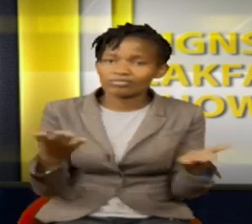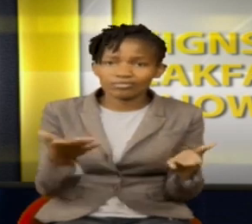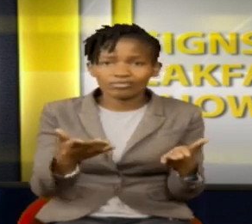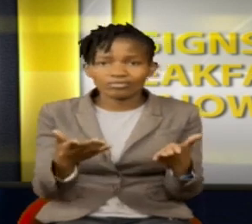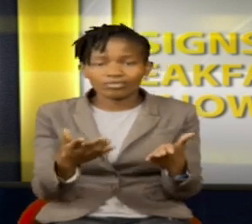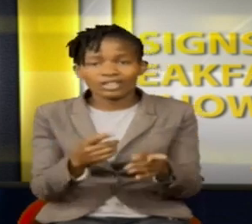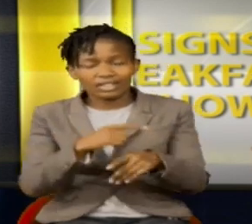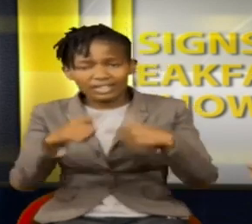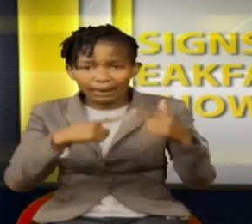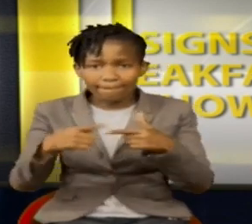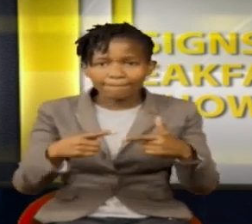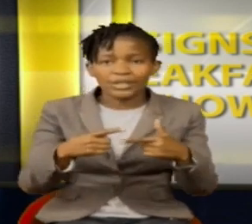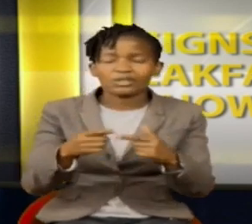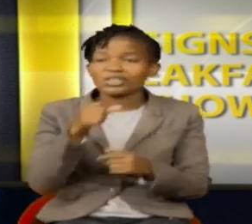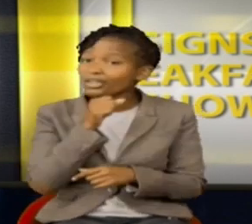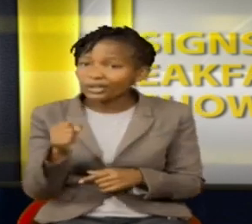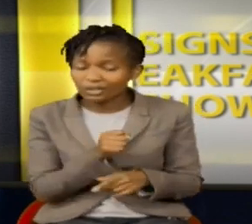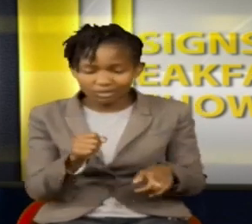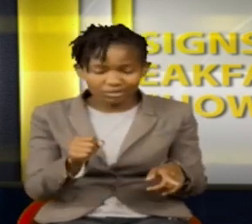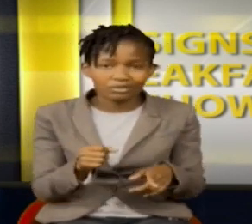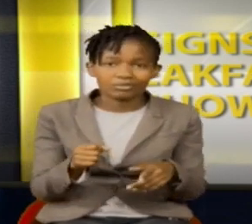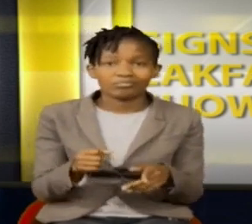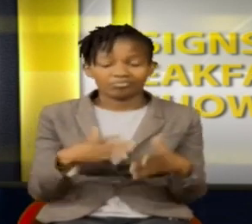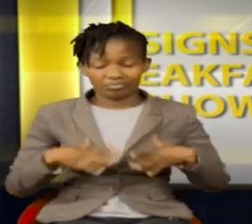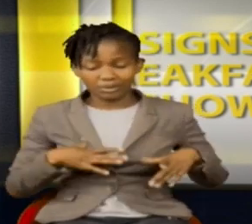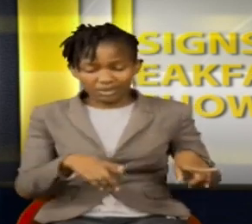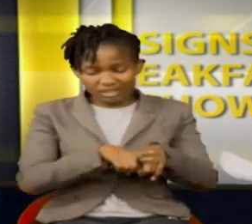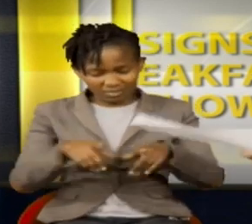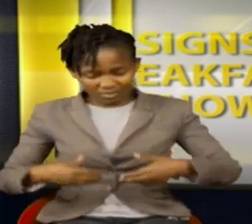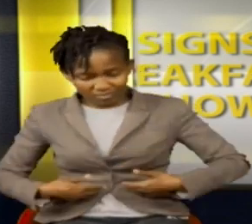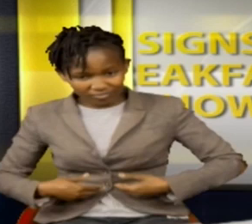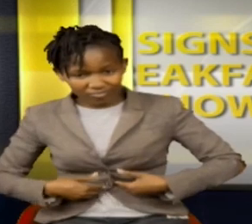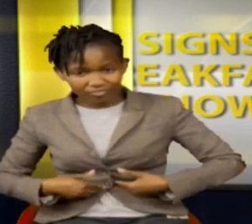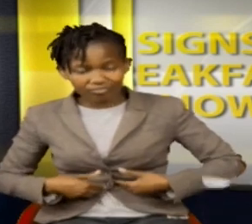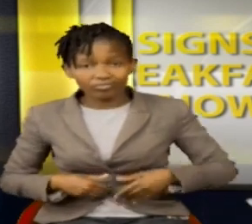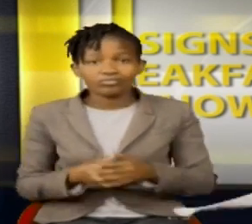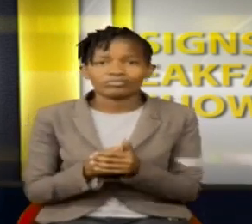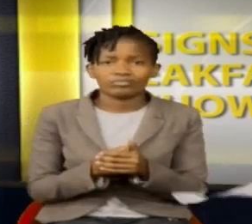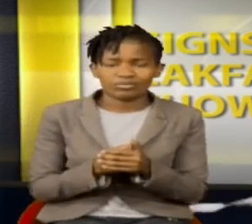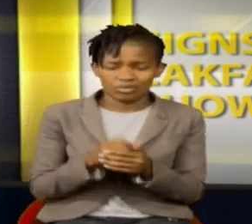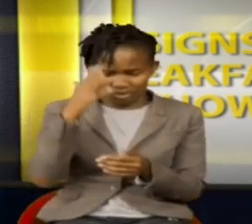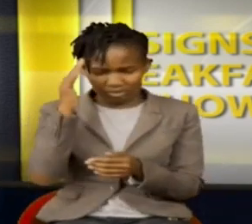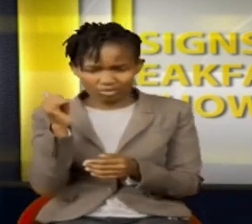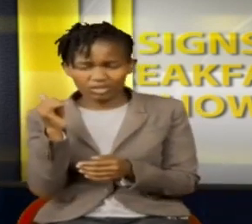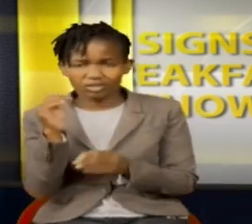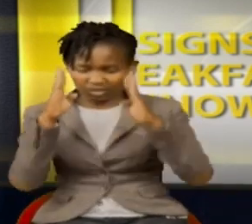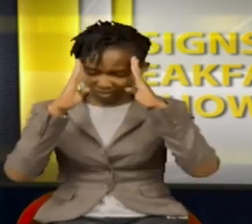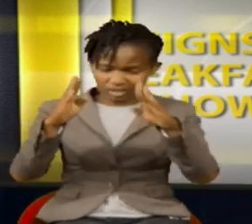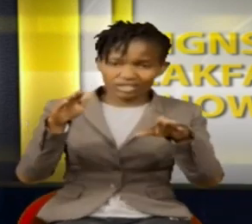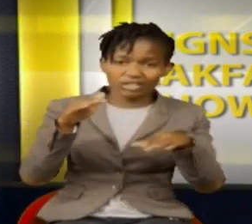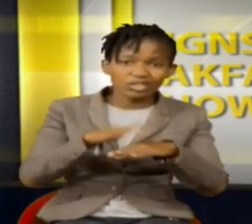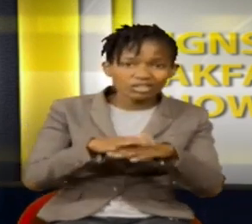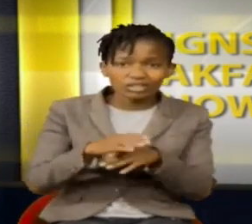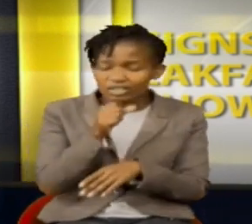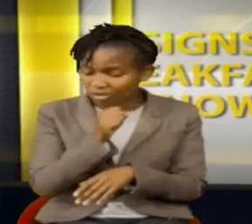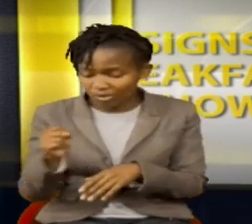youth. Hata wazee, mnafaa kupunguza bwana. Yes. Huh? Why are you not targeting the old generation? You know,